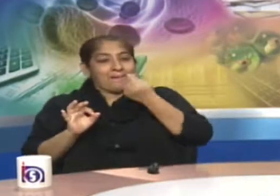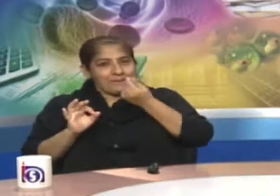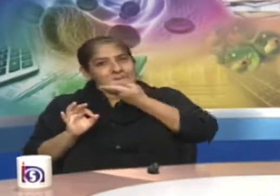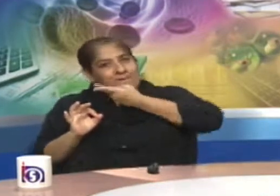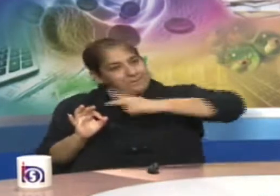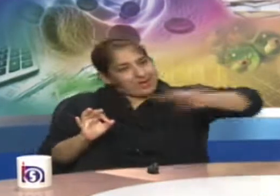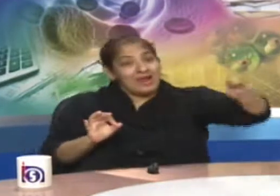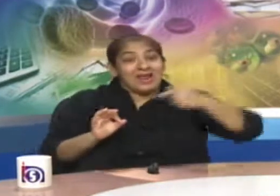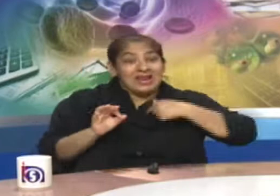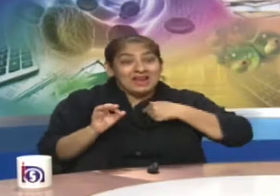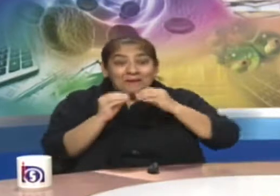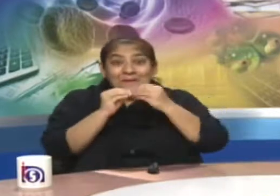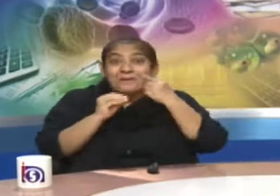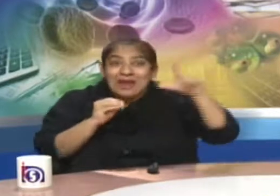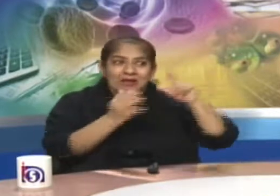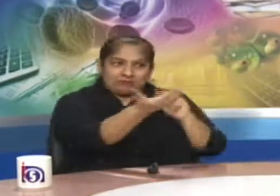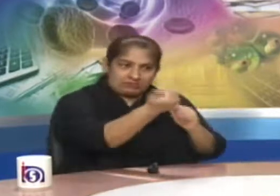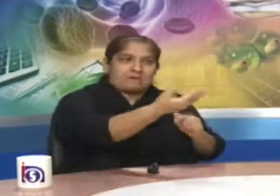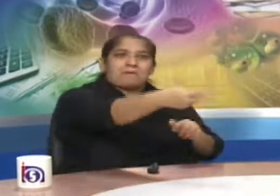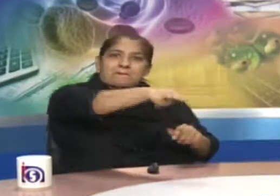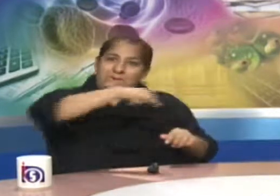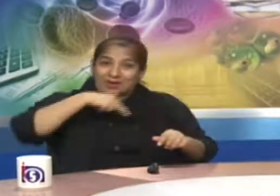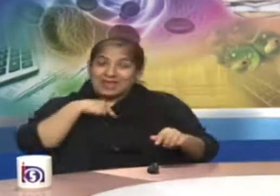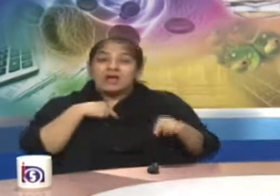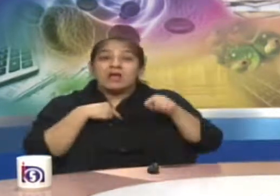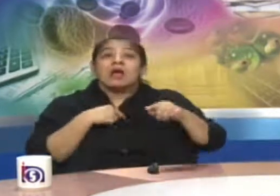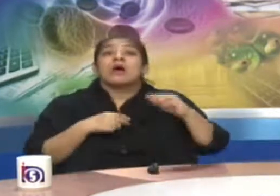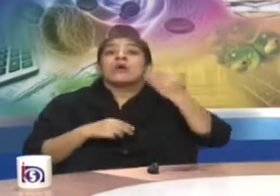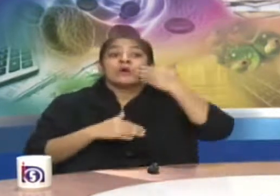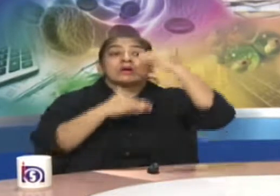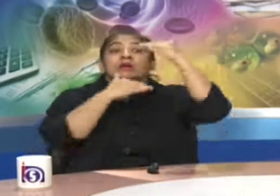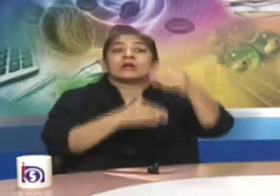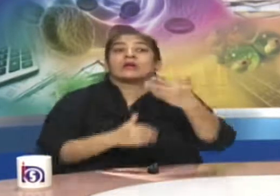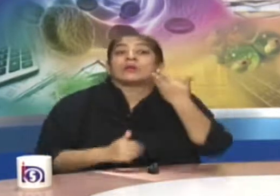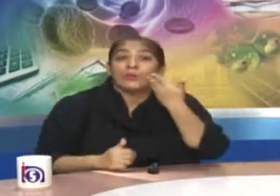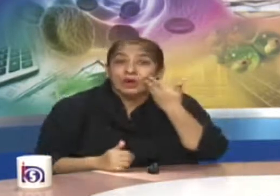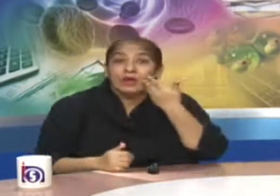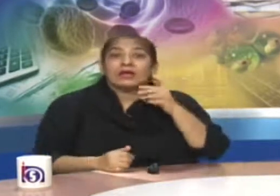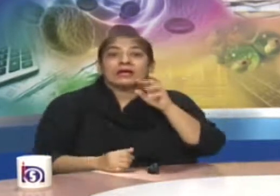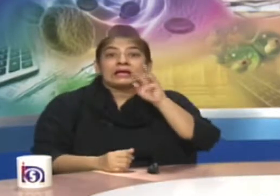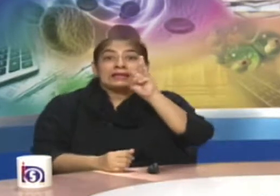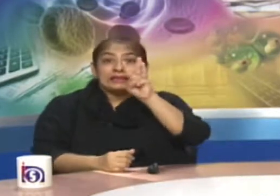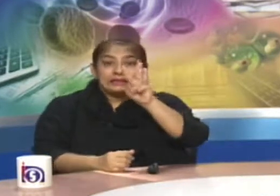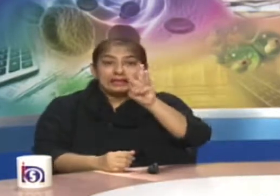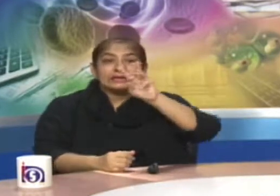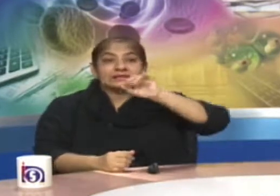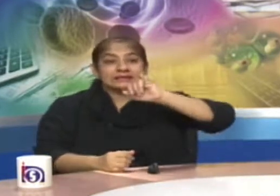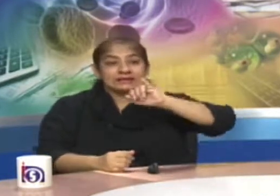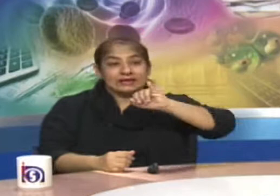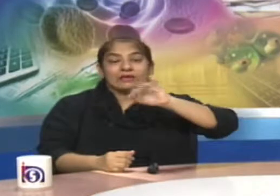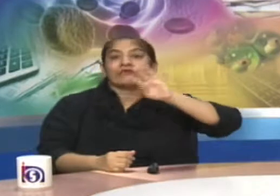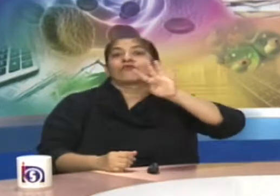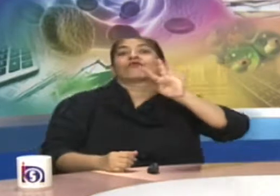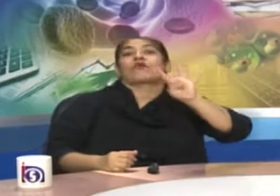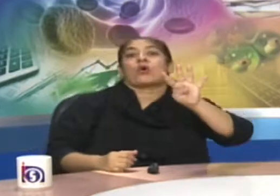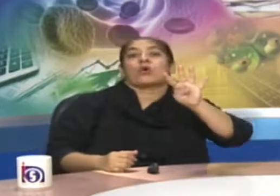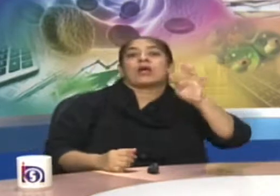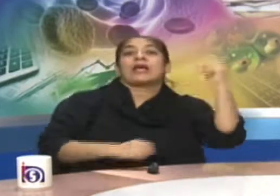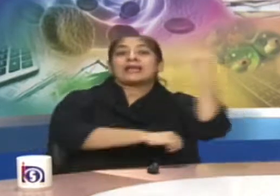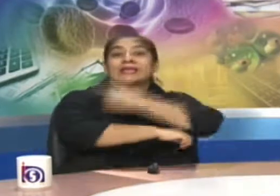amount, and when I will return that money, they will give those papers which